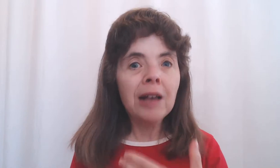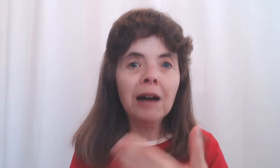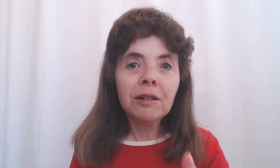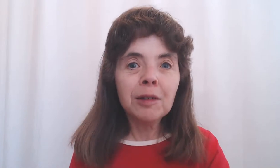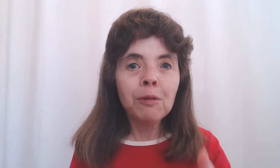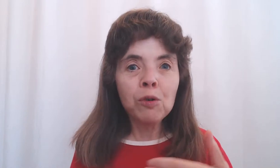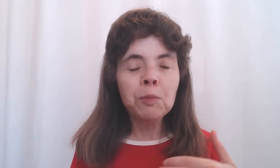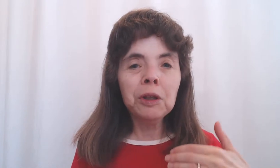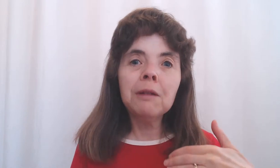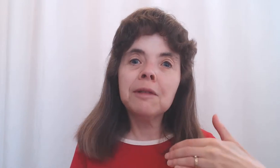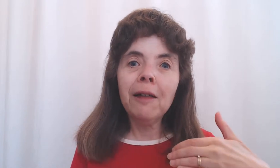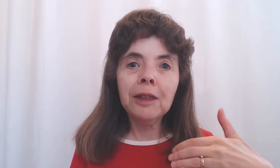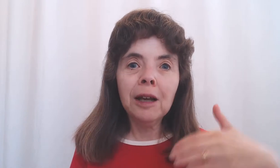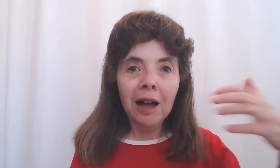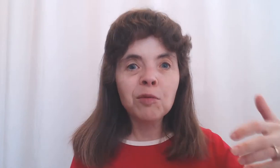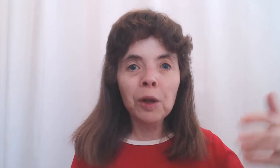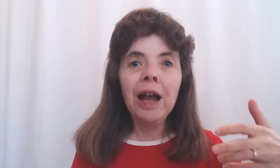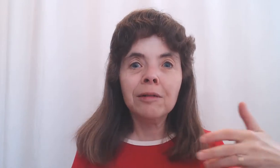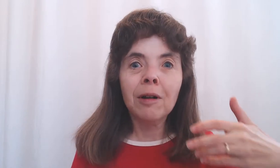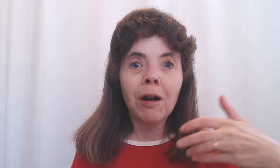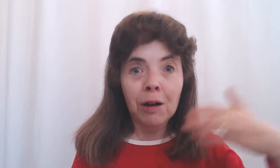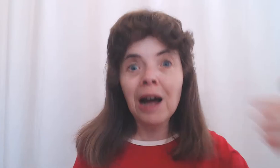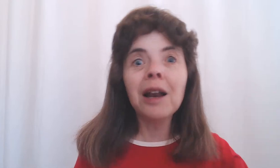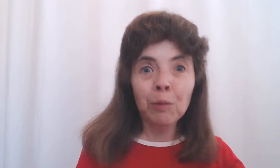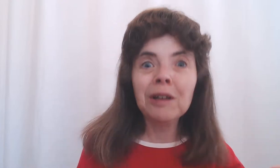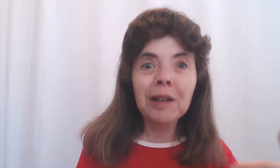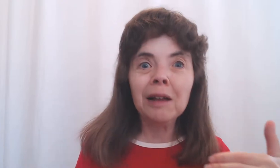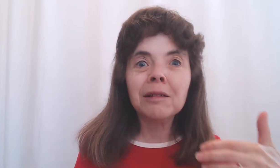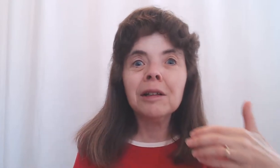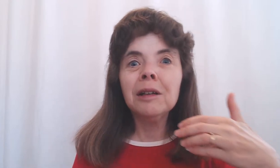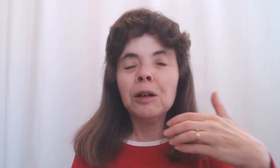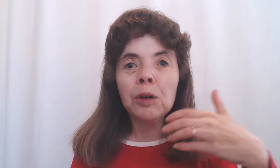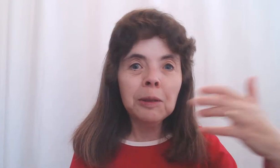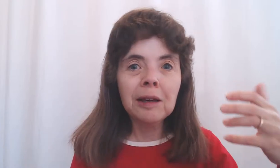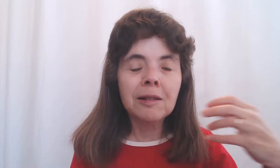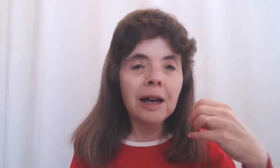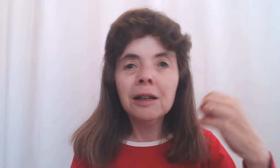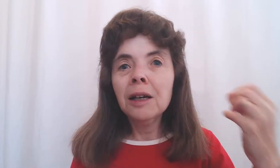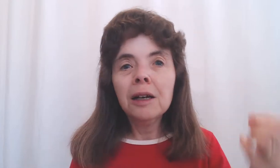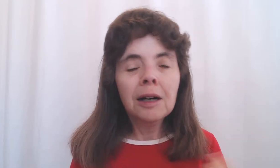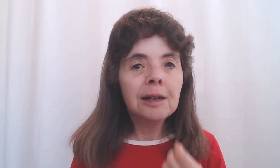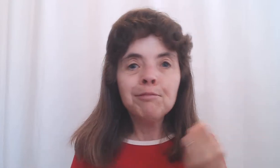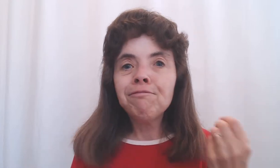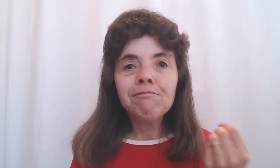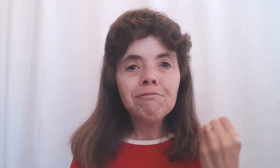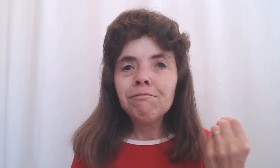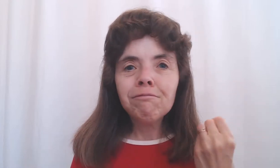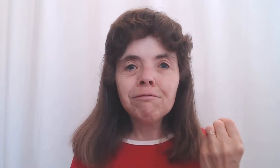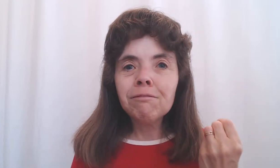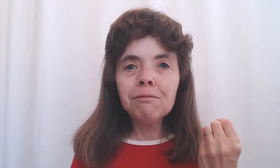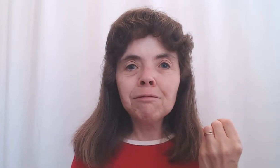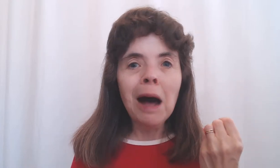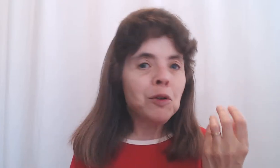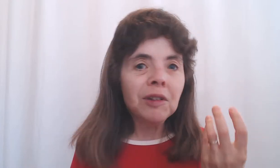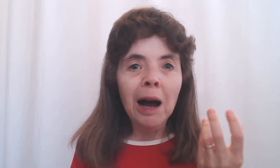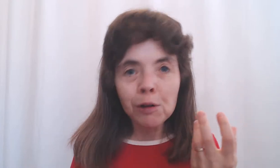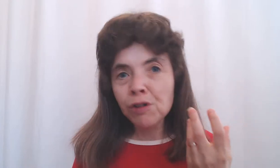Allison, of course, believes that the gospel accounts are not eyewitness accounts. You know, he thinks that modern scholarship